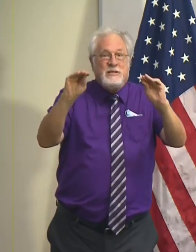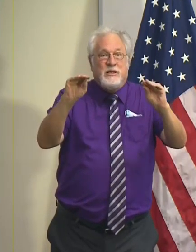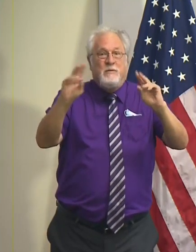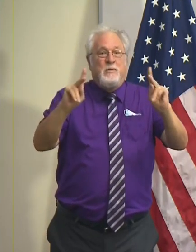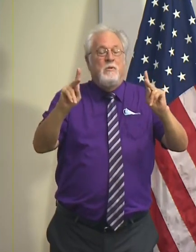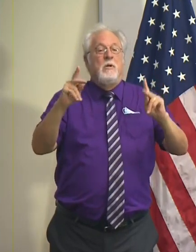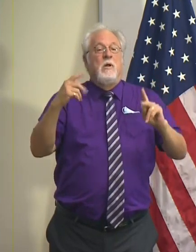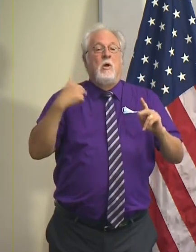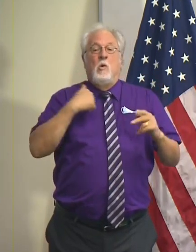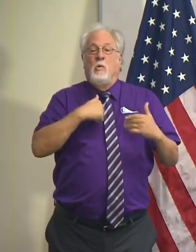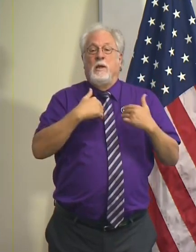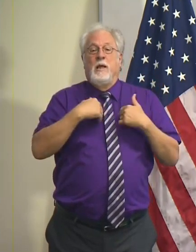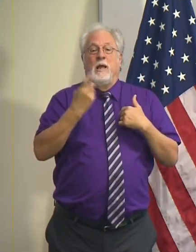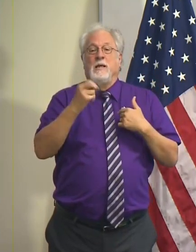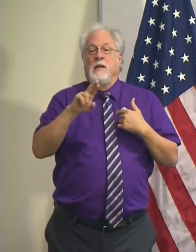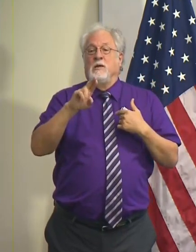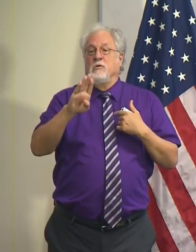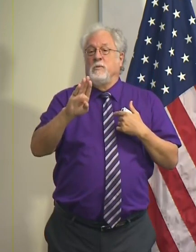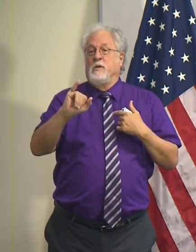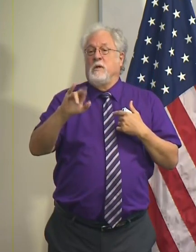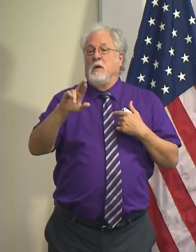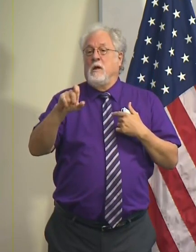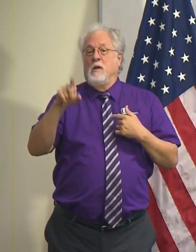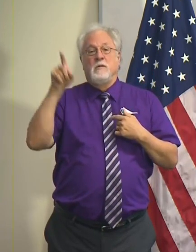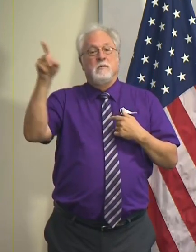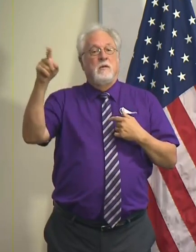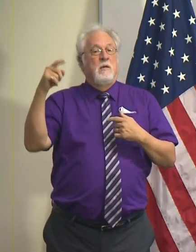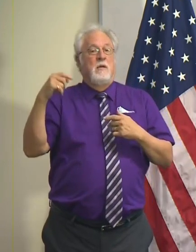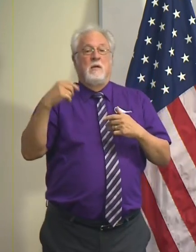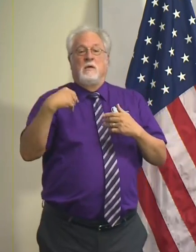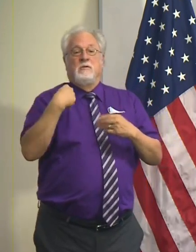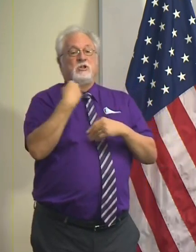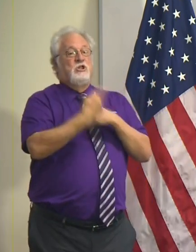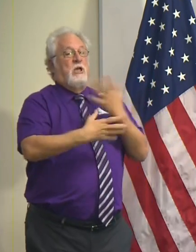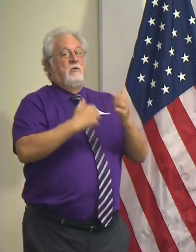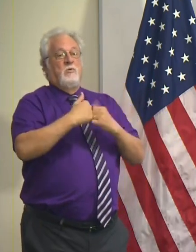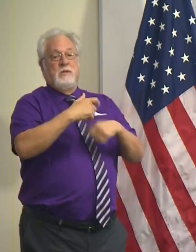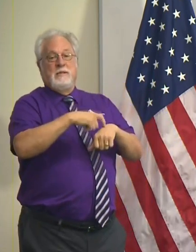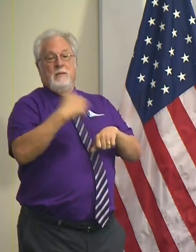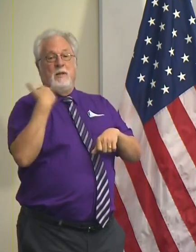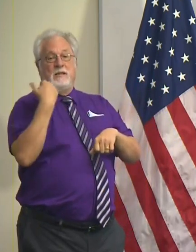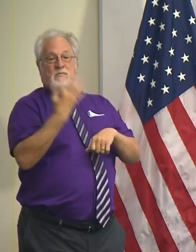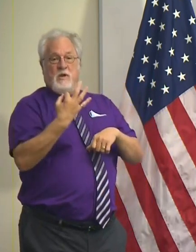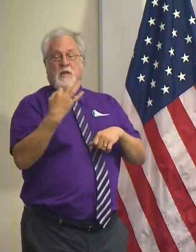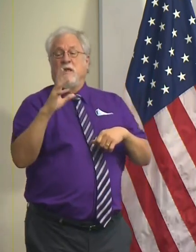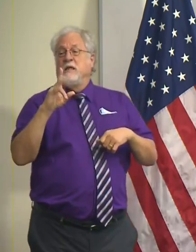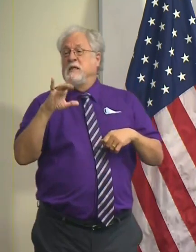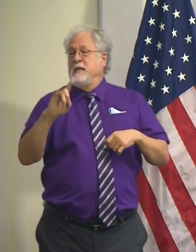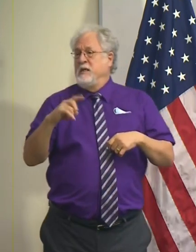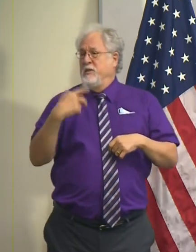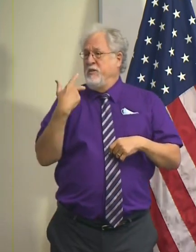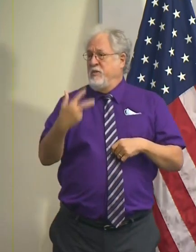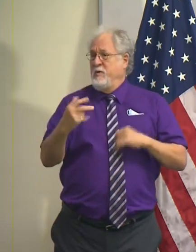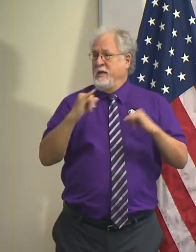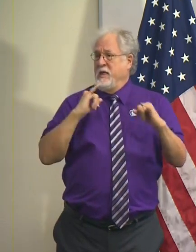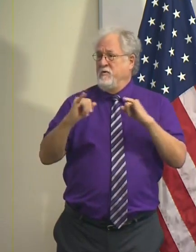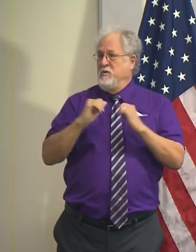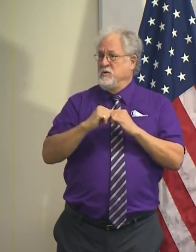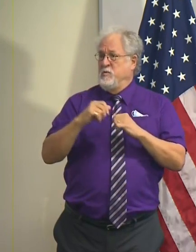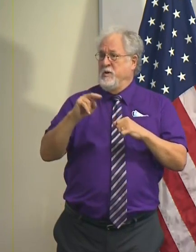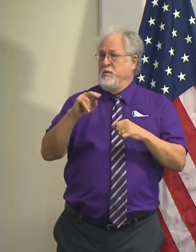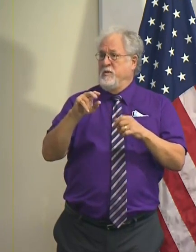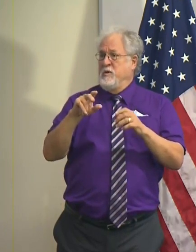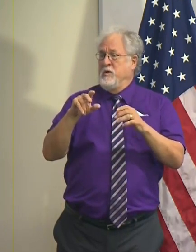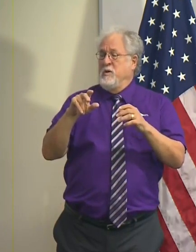people. We had Dr. Burks, who was very generous with her time last Friday. I think she did 3 interviews with